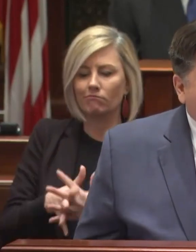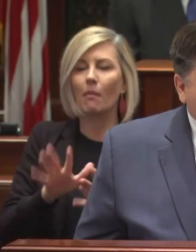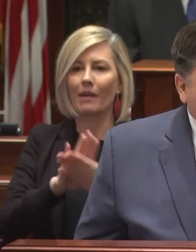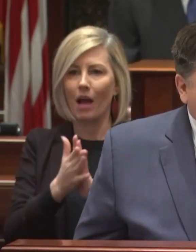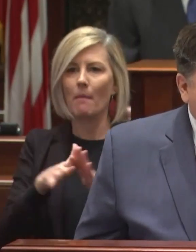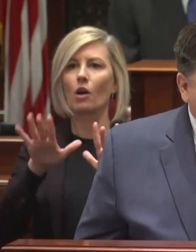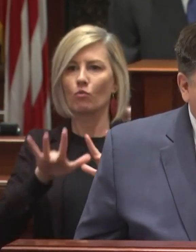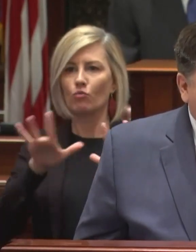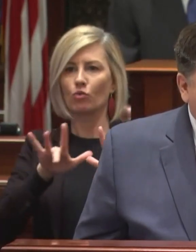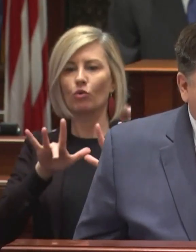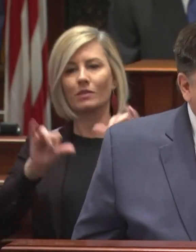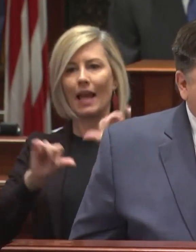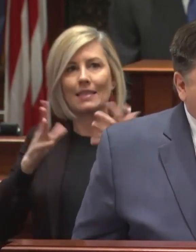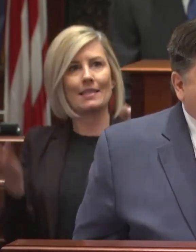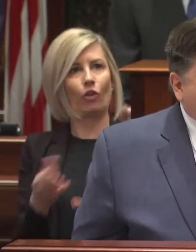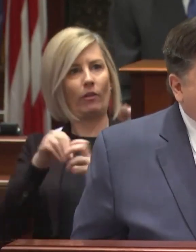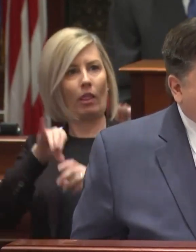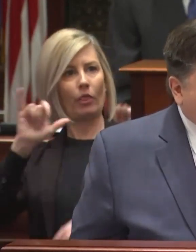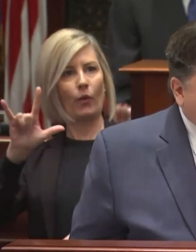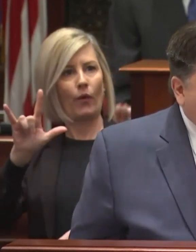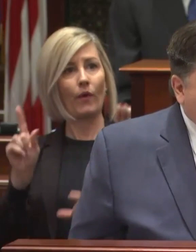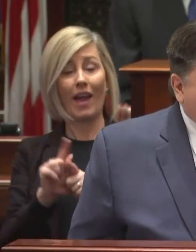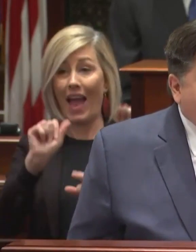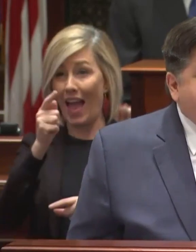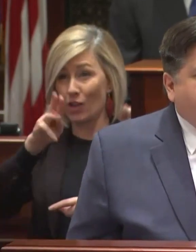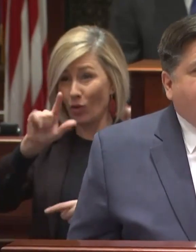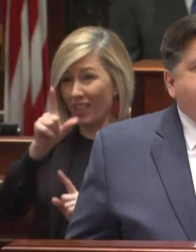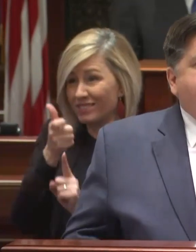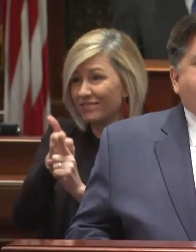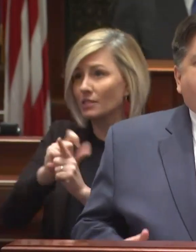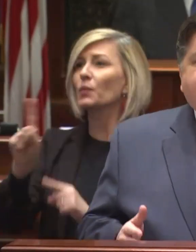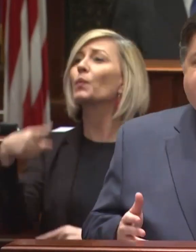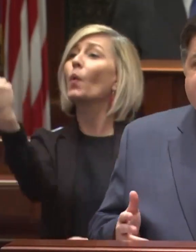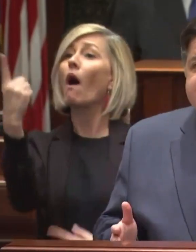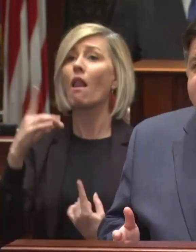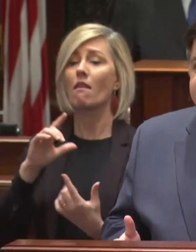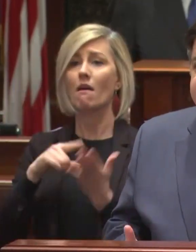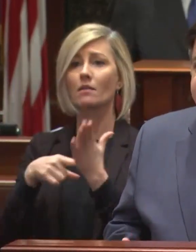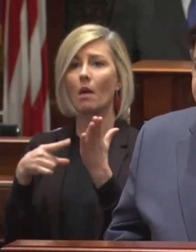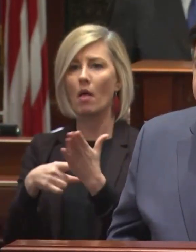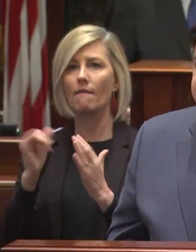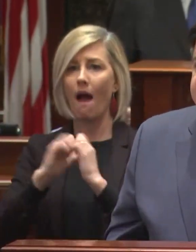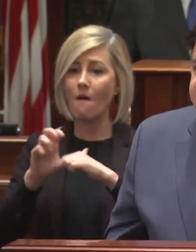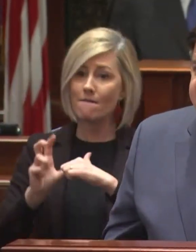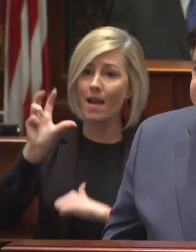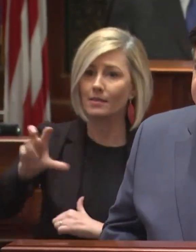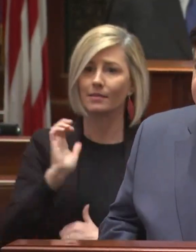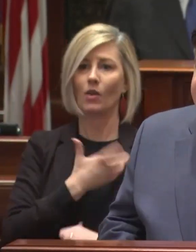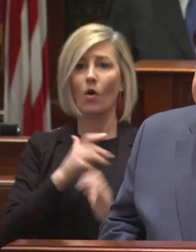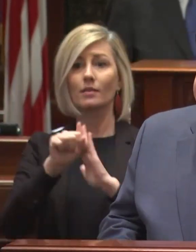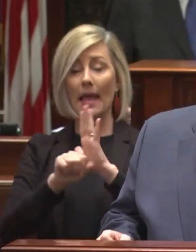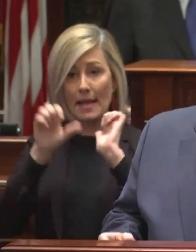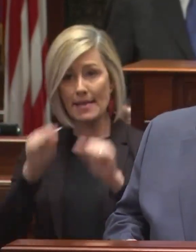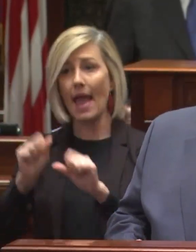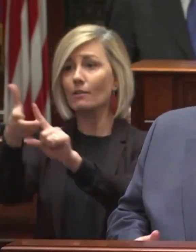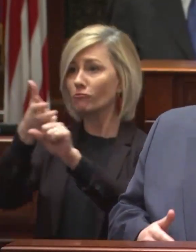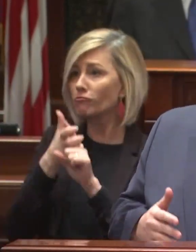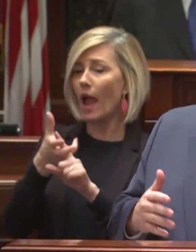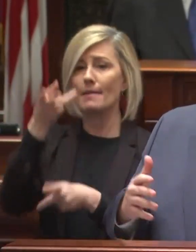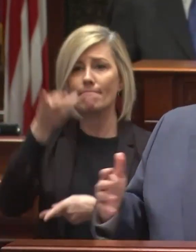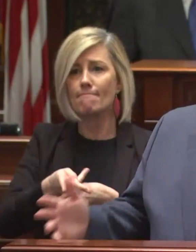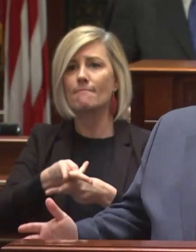computer scientist here in Illinois. Azriel is just one example of how investing in our state can attract and